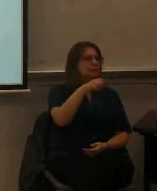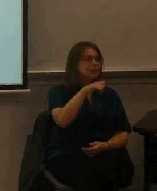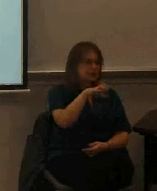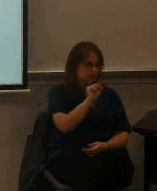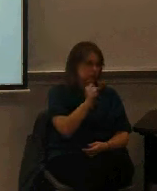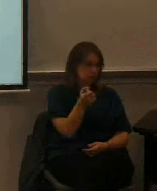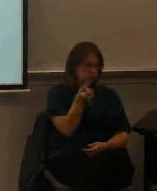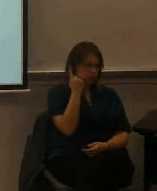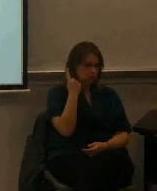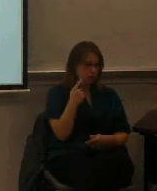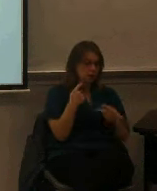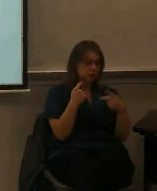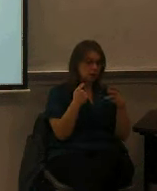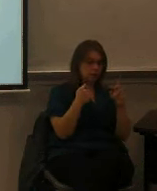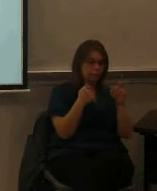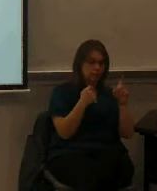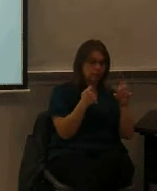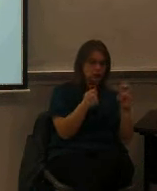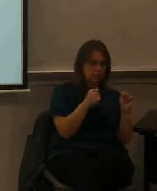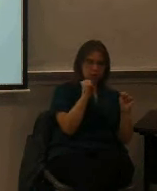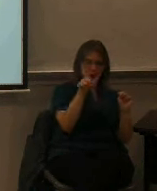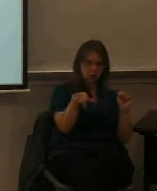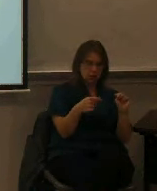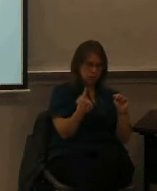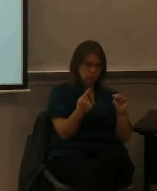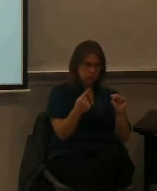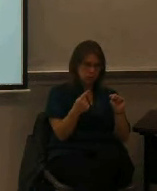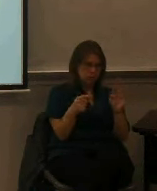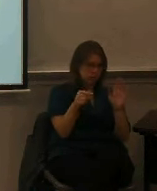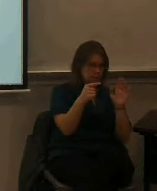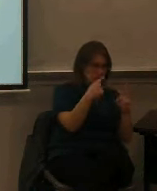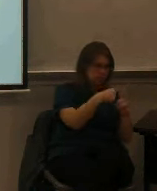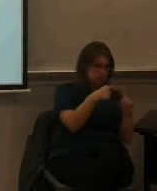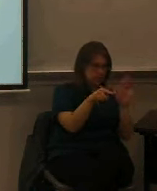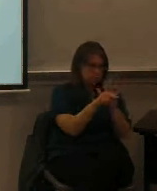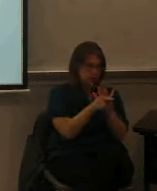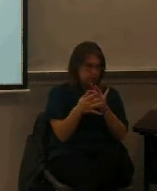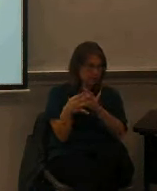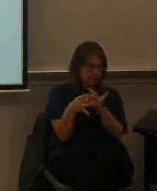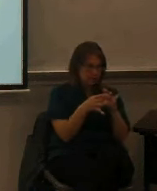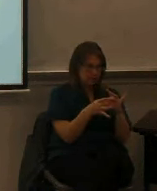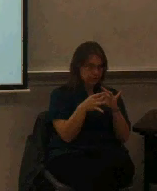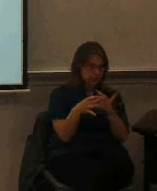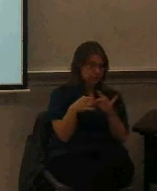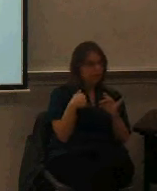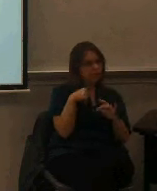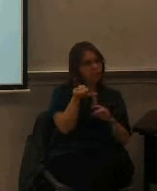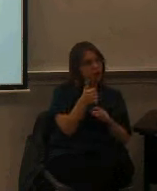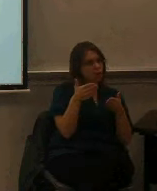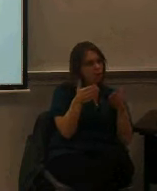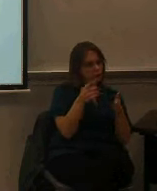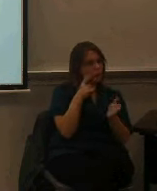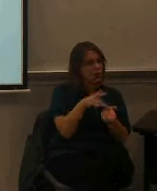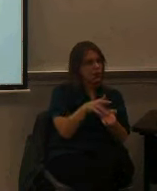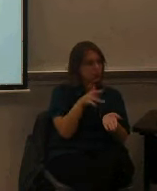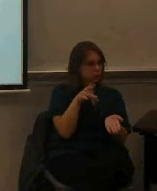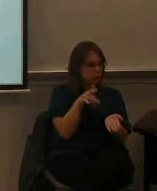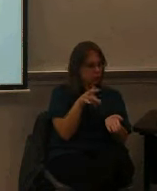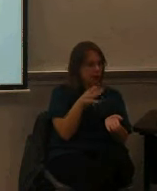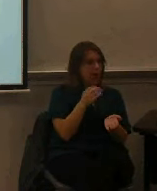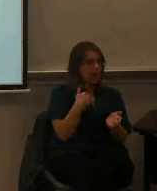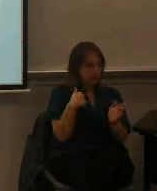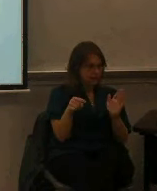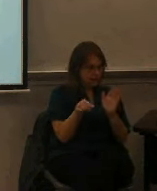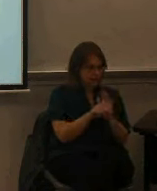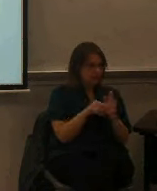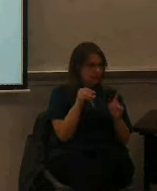predation is not the only plus-minus interaction. There are other ways that organisms can exploit organisms and have negative effect on them and not be predators